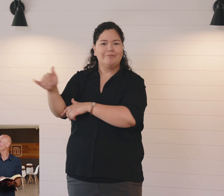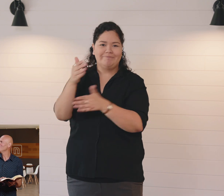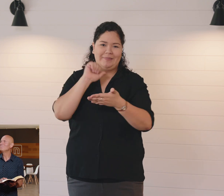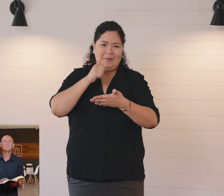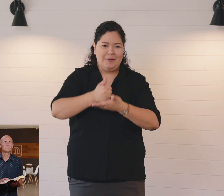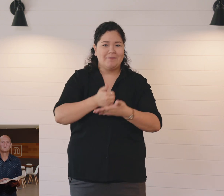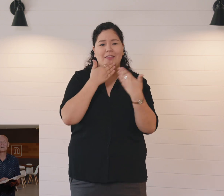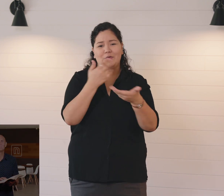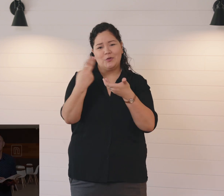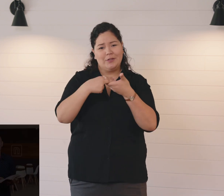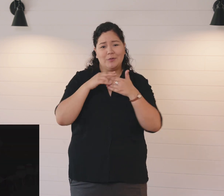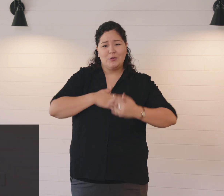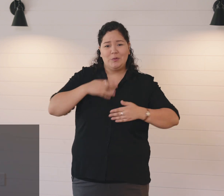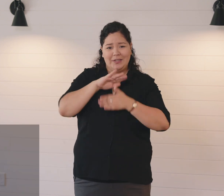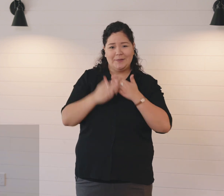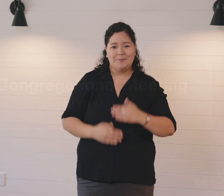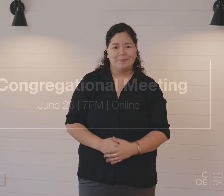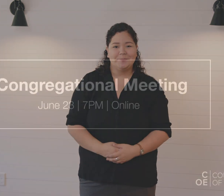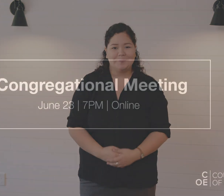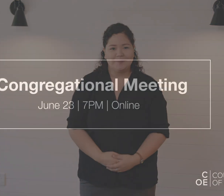being here. Have a great weekend. Bye-bye.